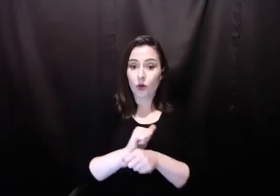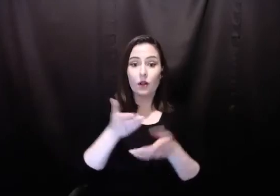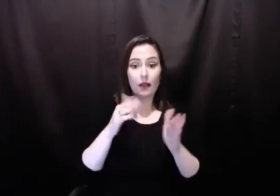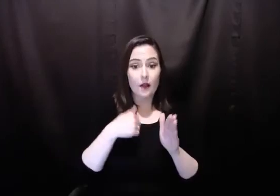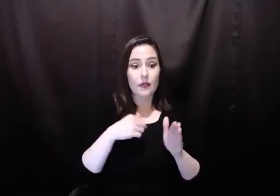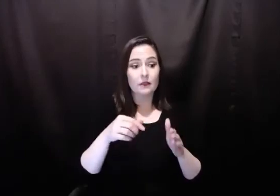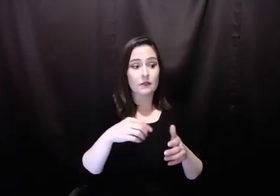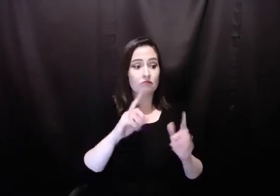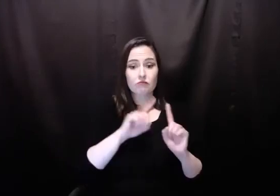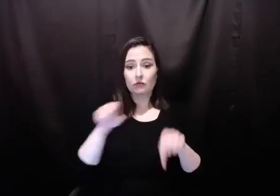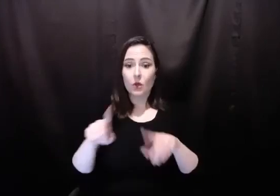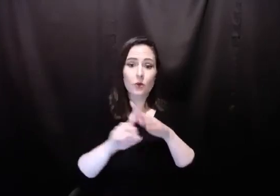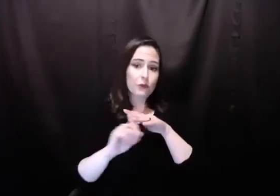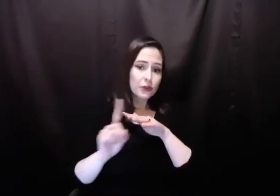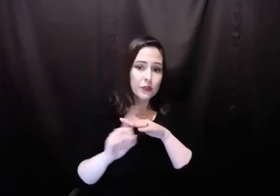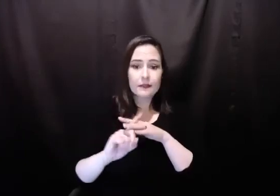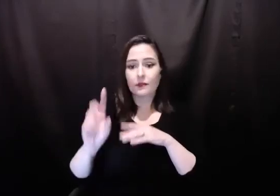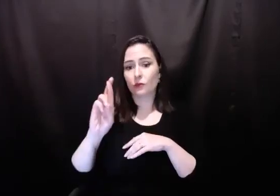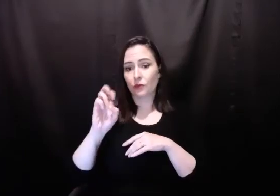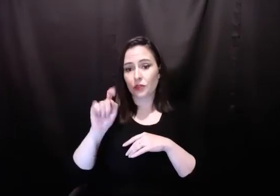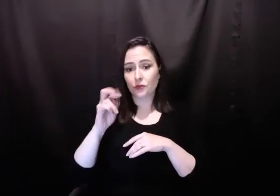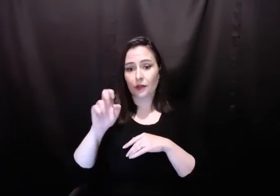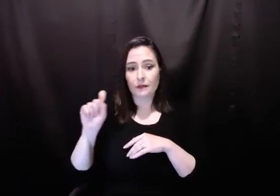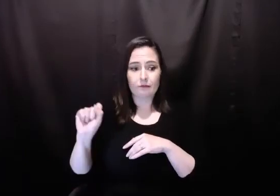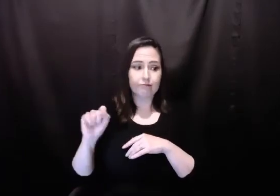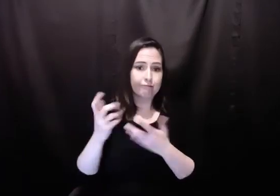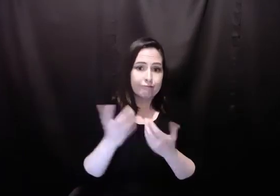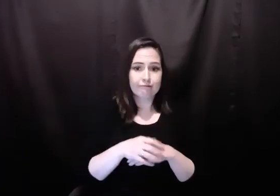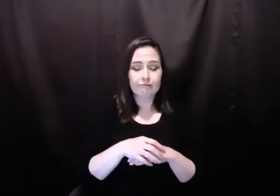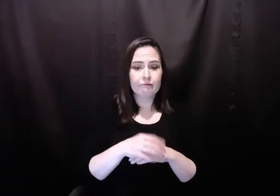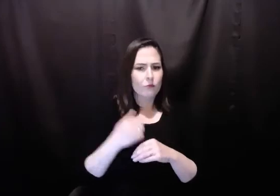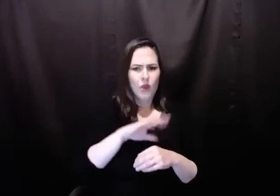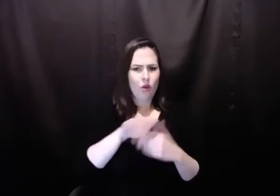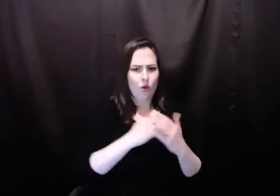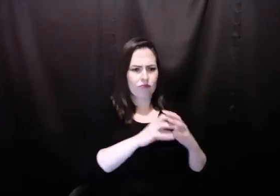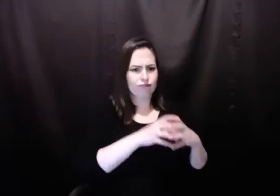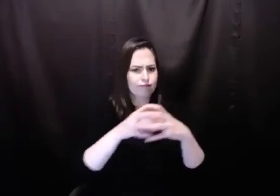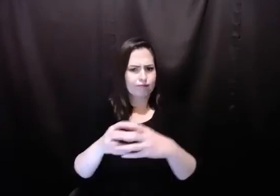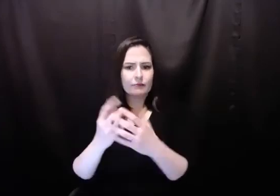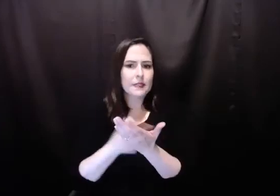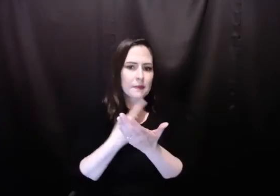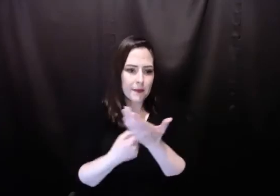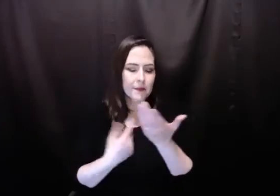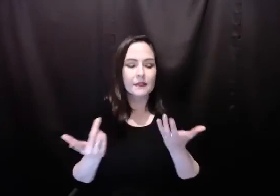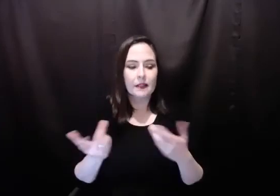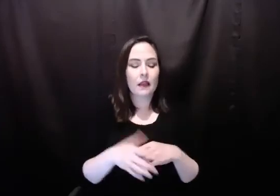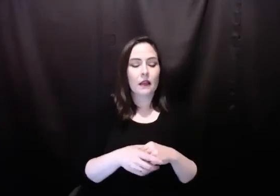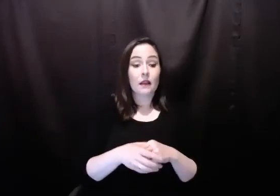sometimes we can confuse, and I think it might be true for men. I don't know. I'm a woman. But sometimes for women, it can be